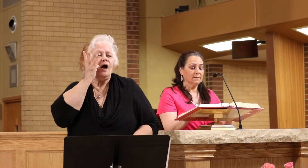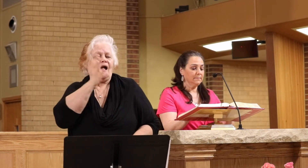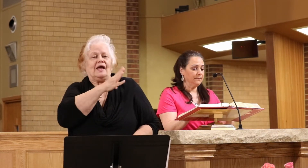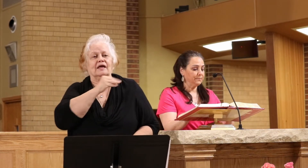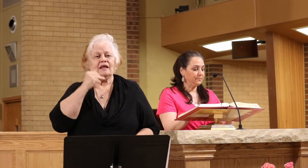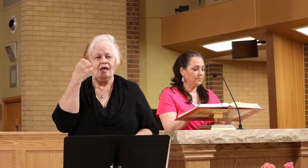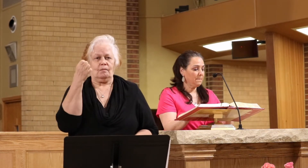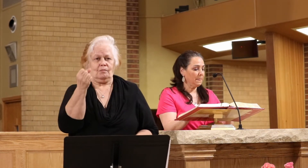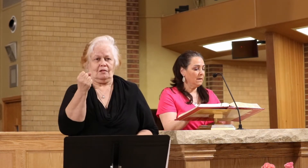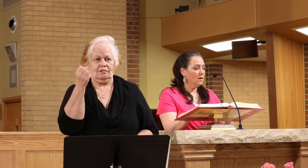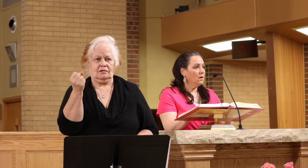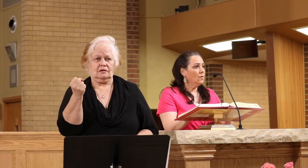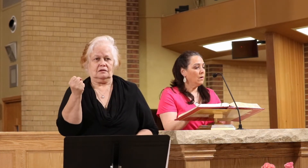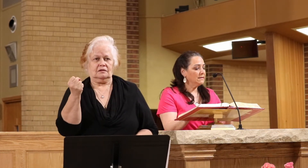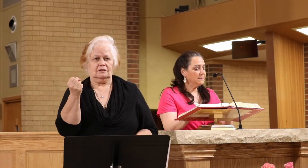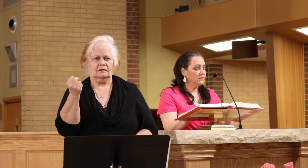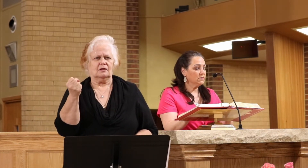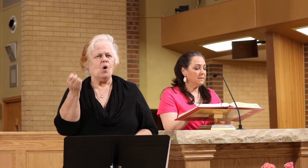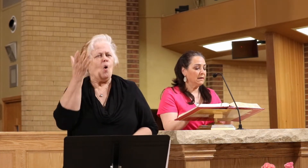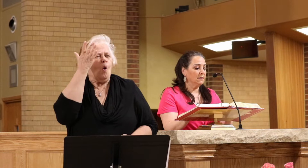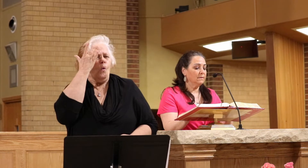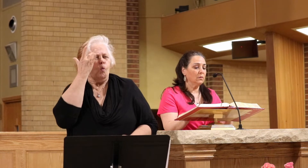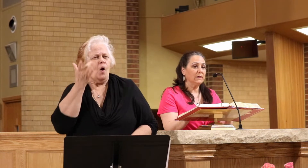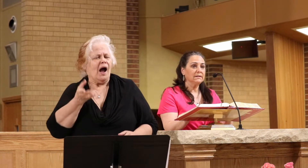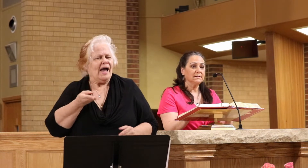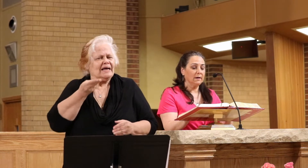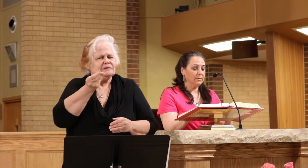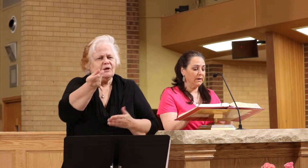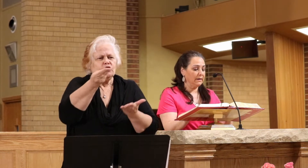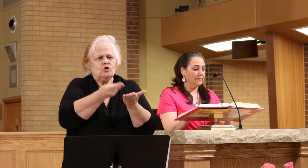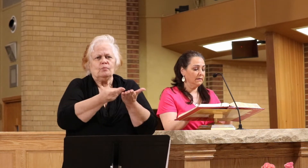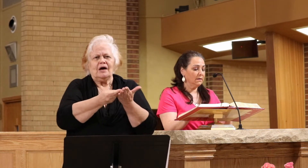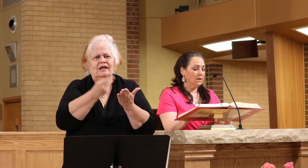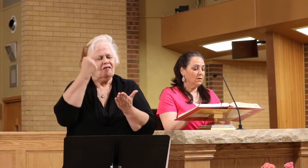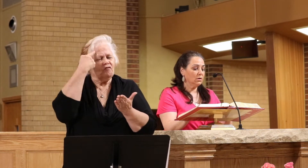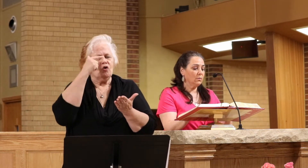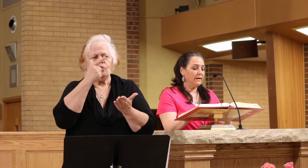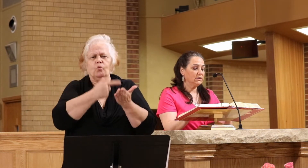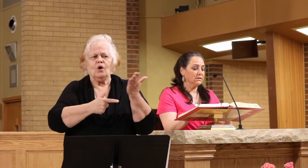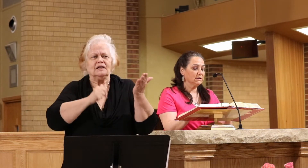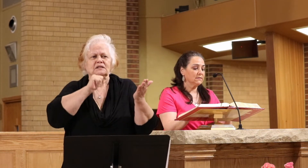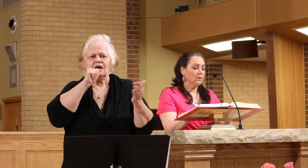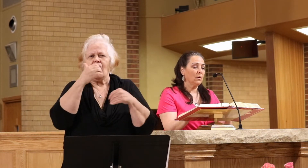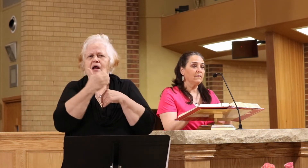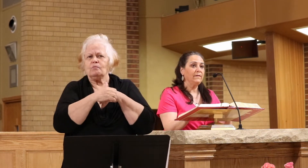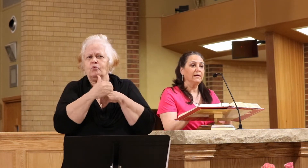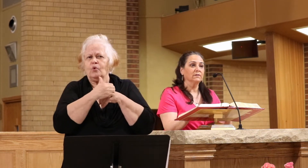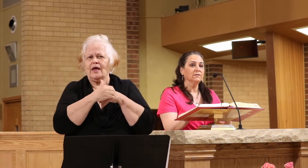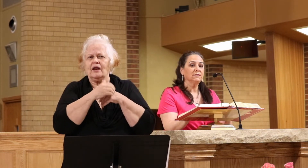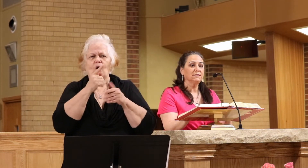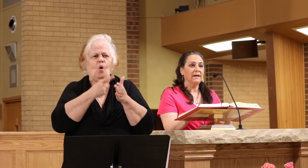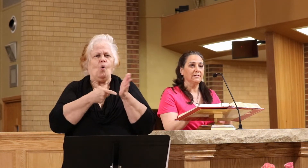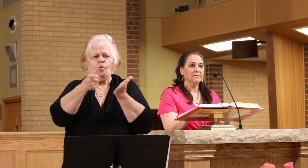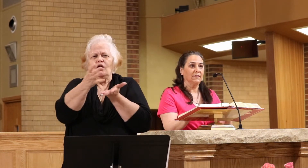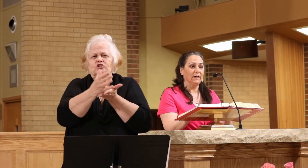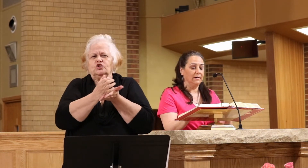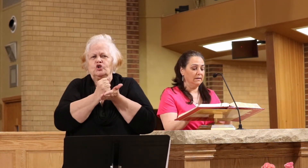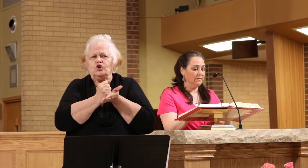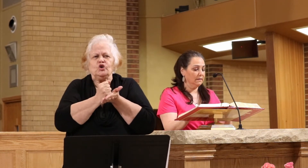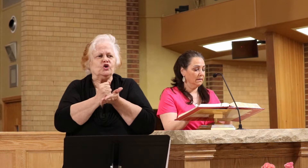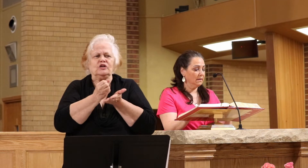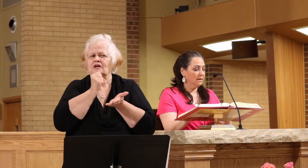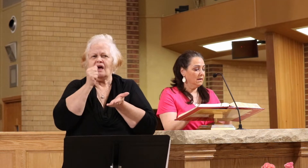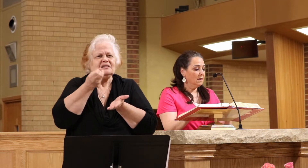milk. Why spend your money for what is not bread, your wages for what fails to